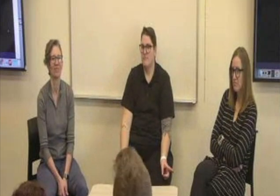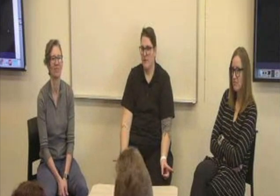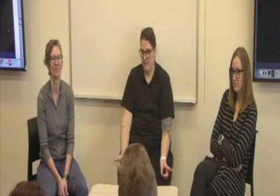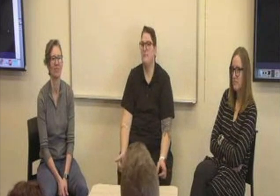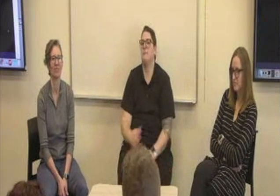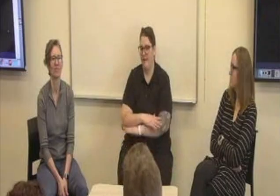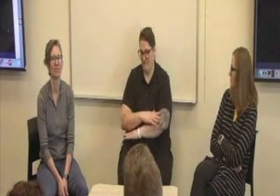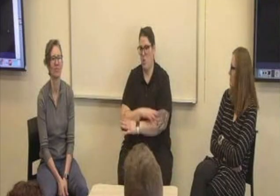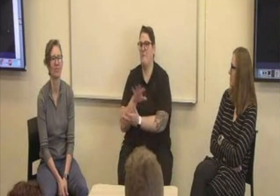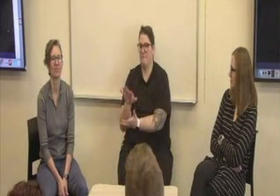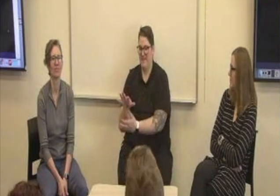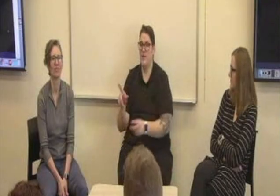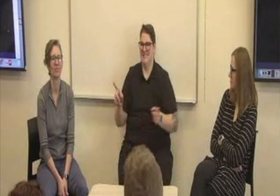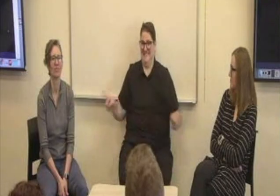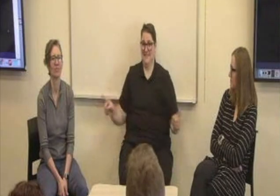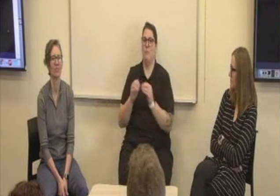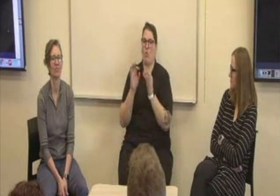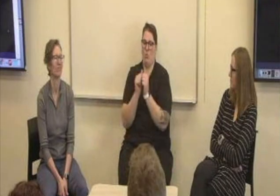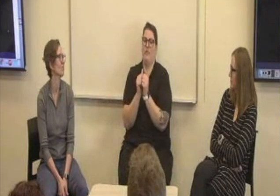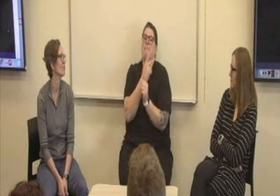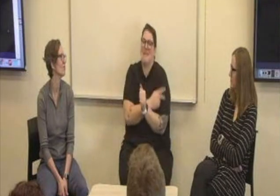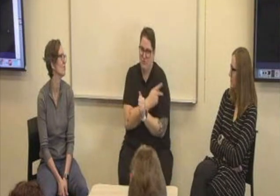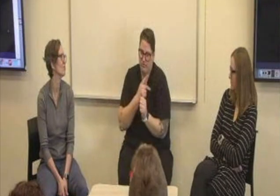with platform interpreting,